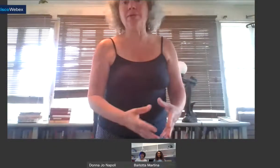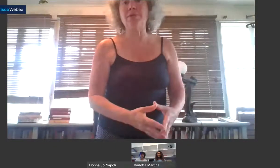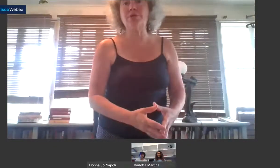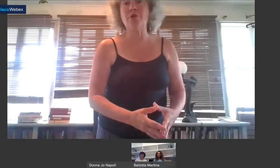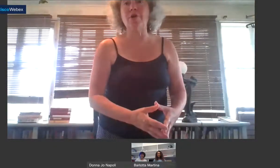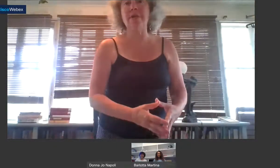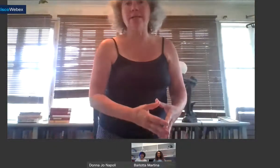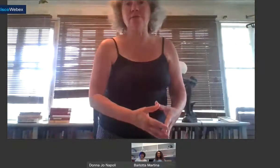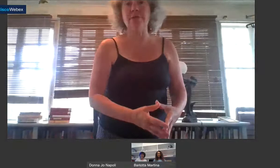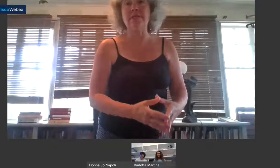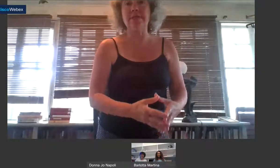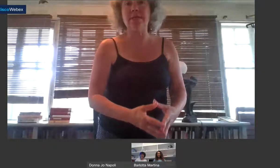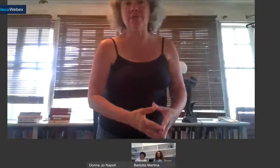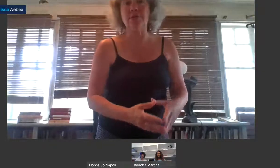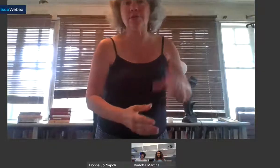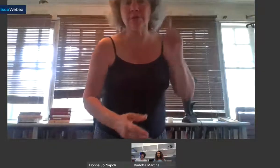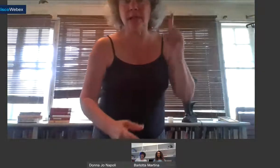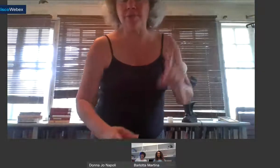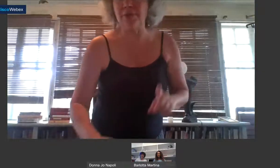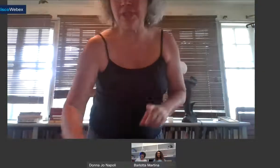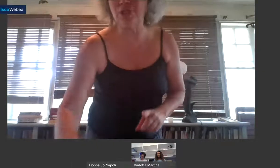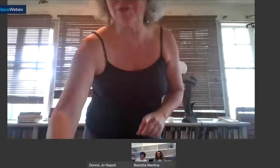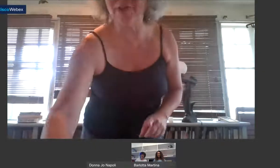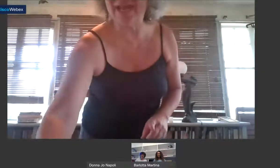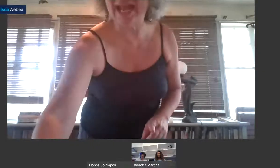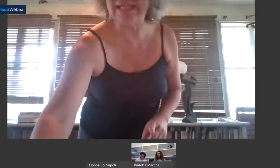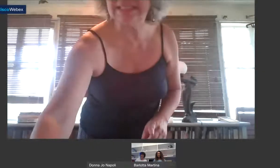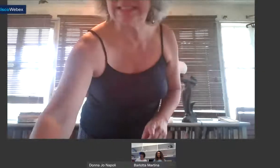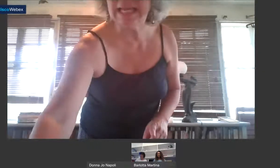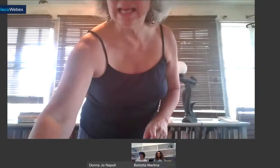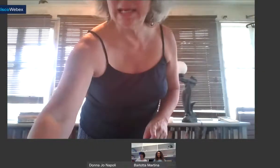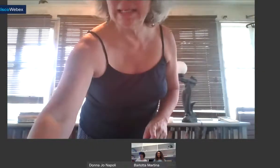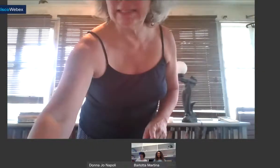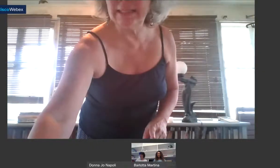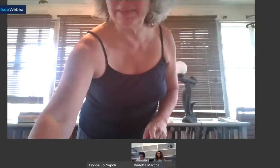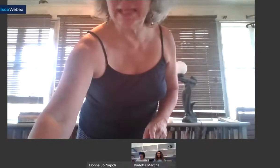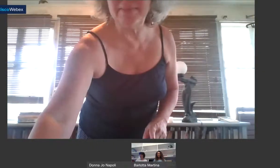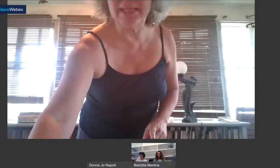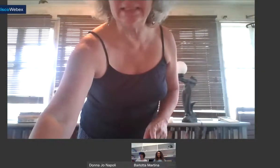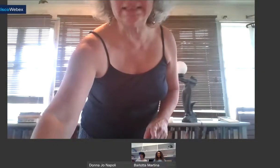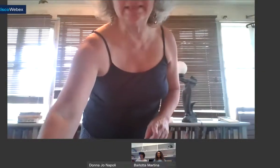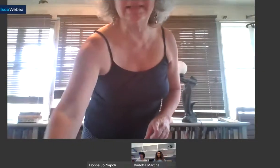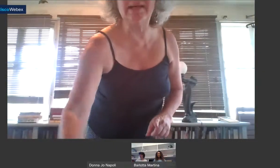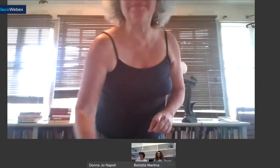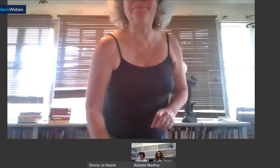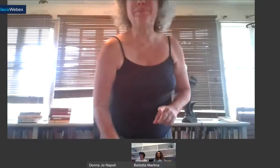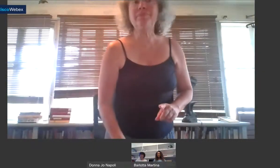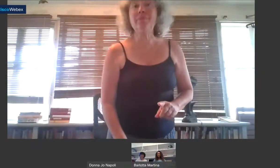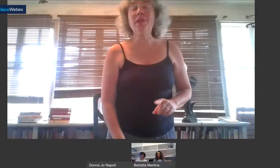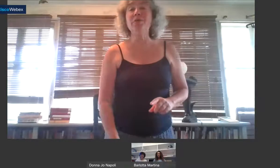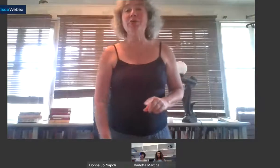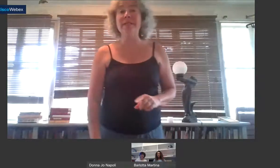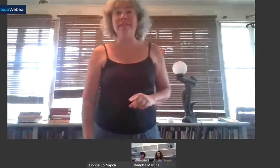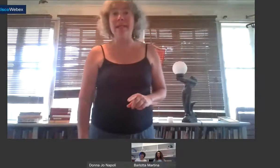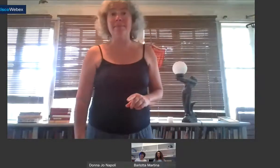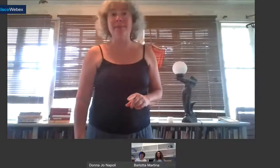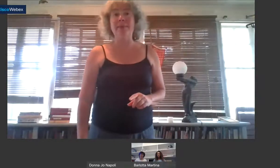to start, increase, decrease, or stop rotation around that axis. Let's see what that means. So example,